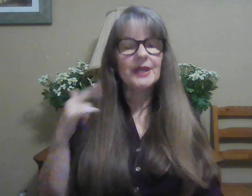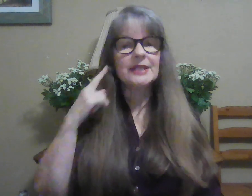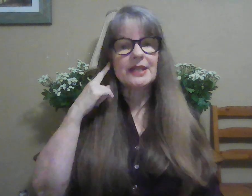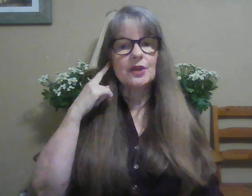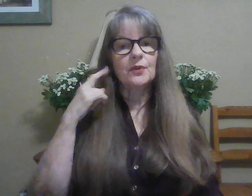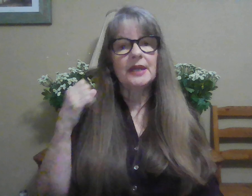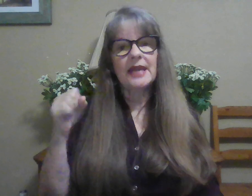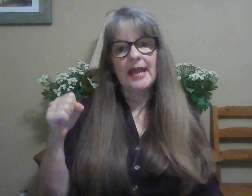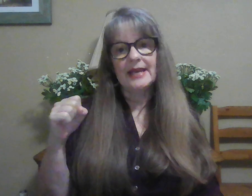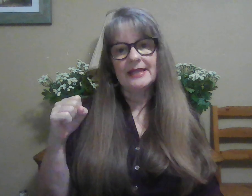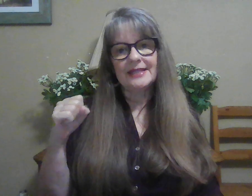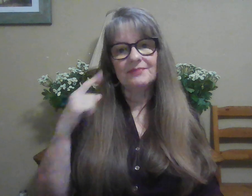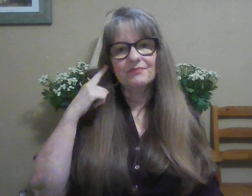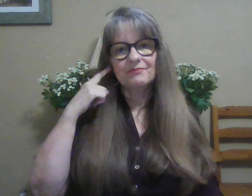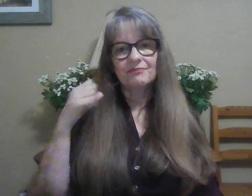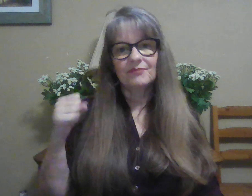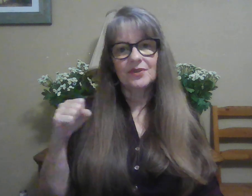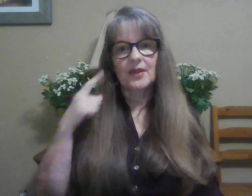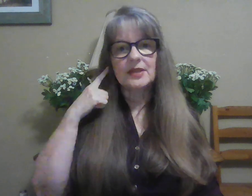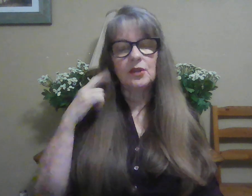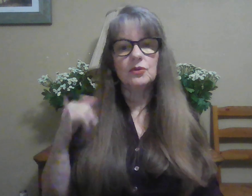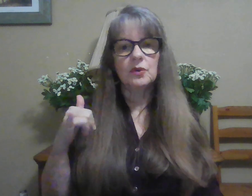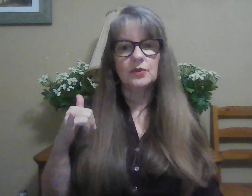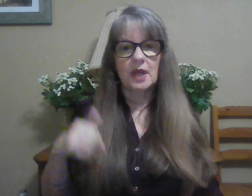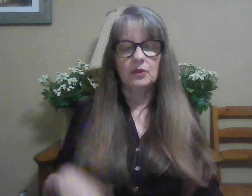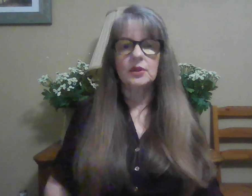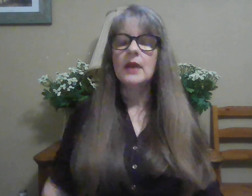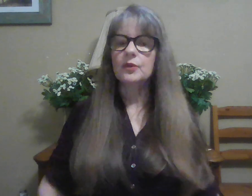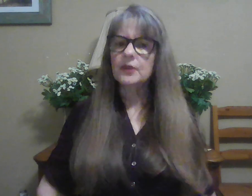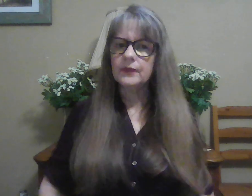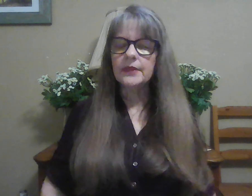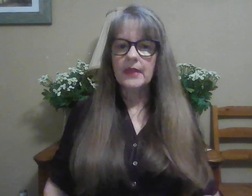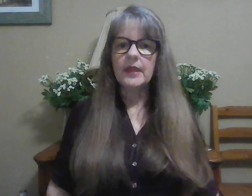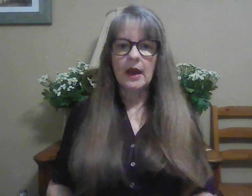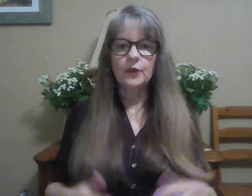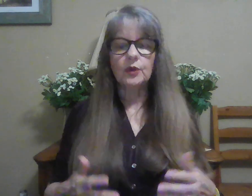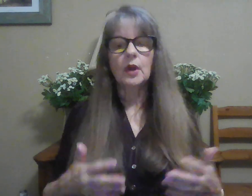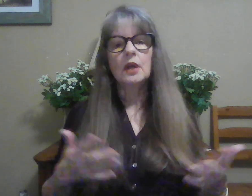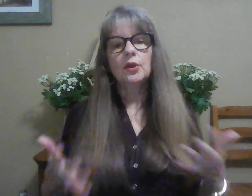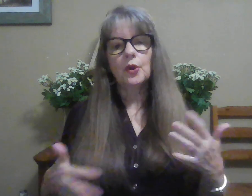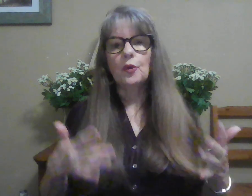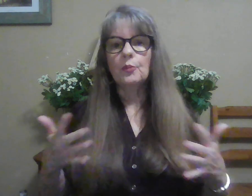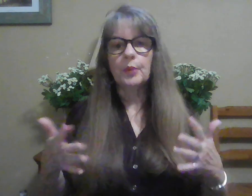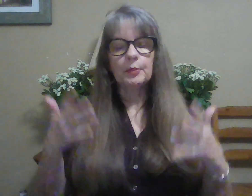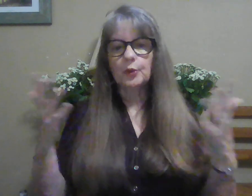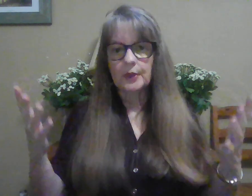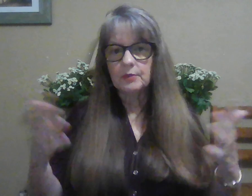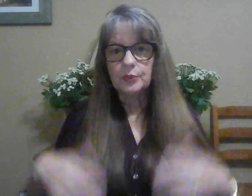it's earring S. So that's how you do those colors. They're different than the other, purple, green,